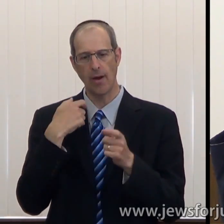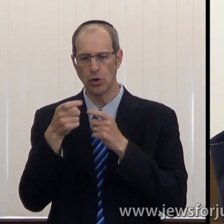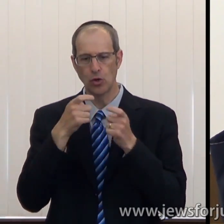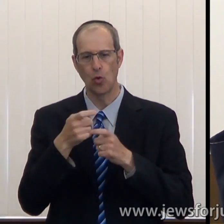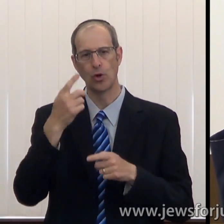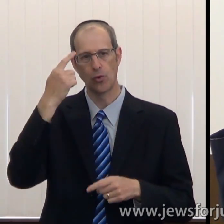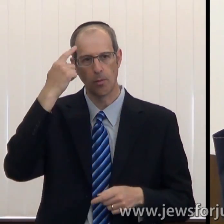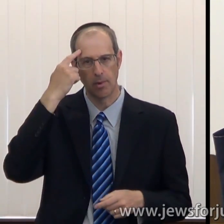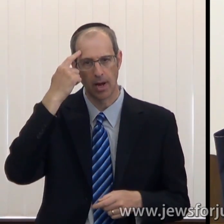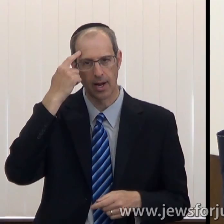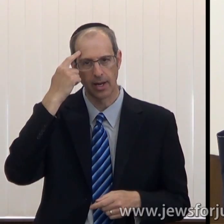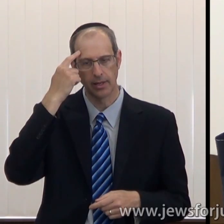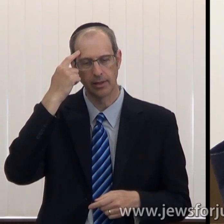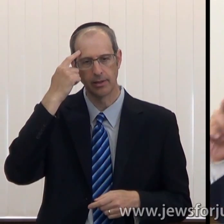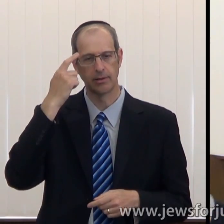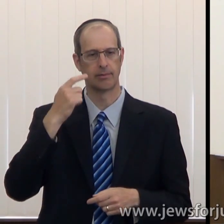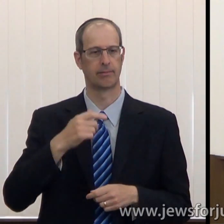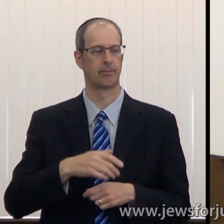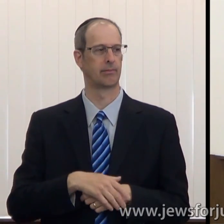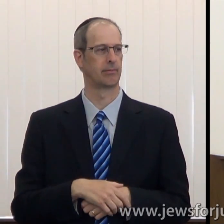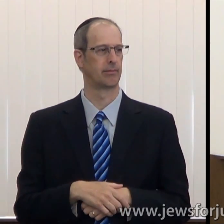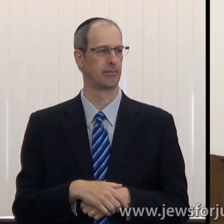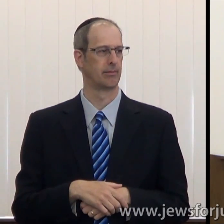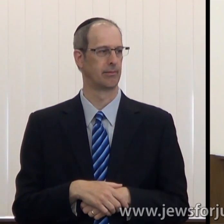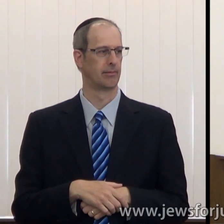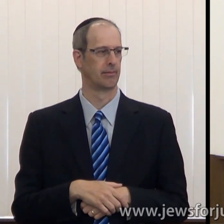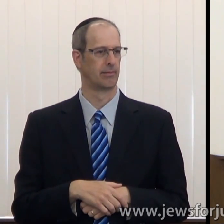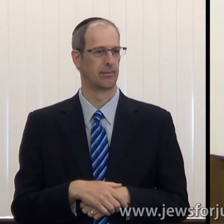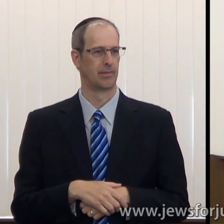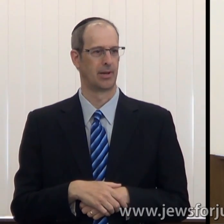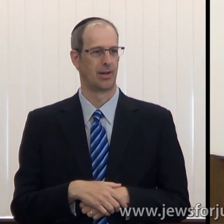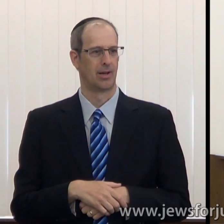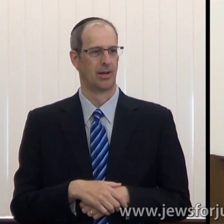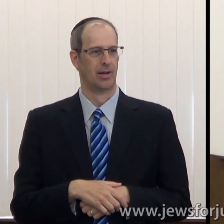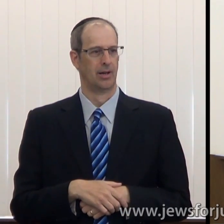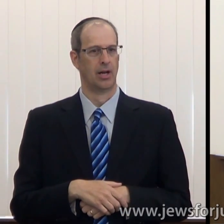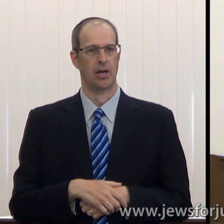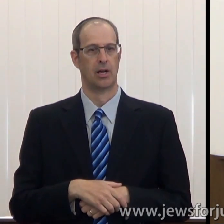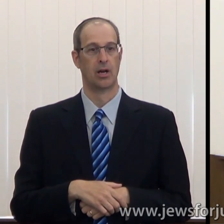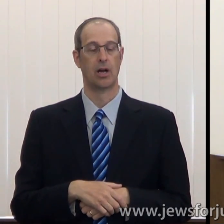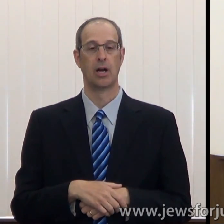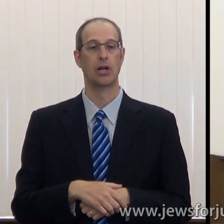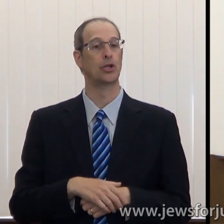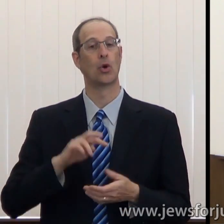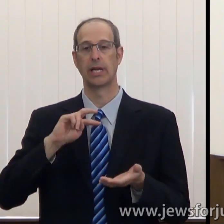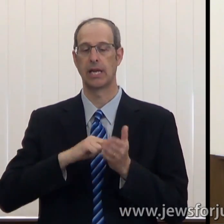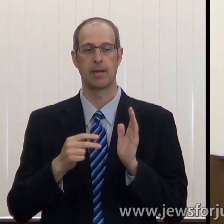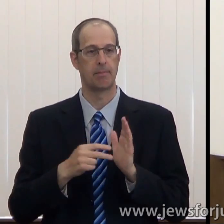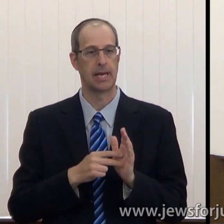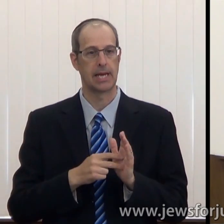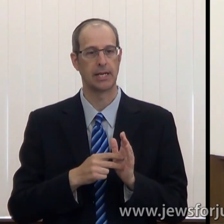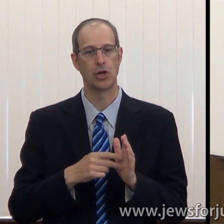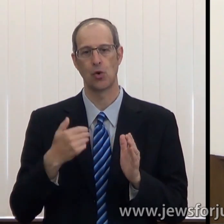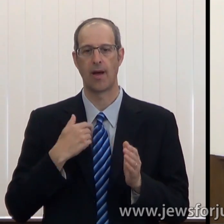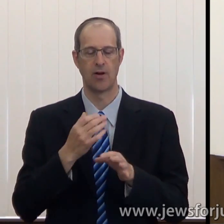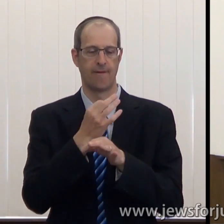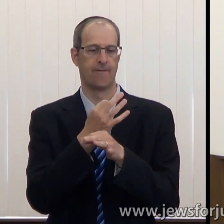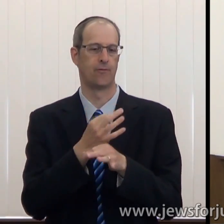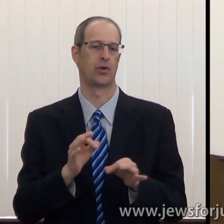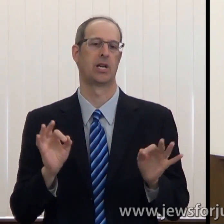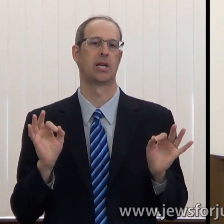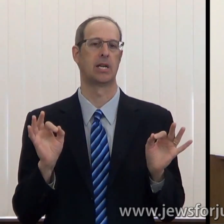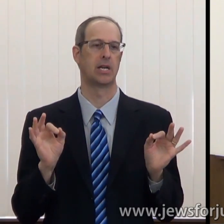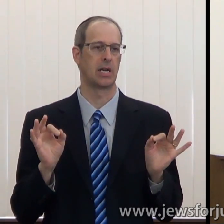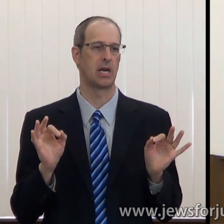mind. You're in control of your mind. And because you're in control, you have the freedom